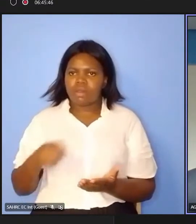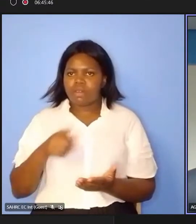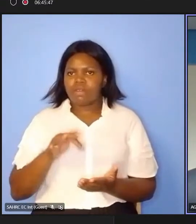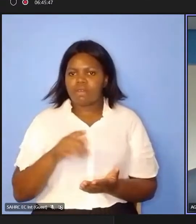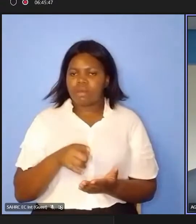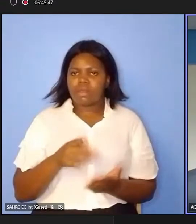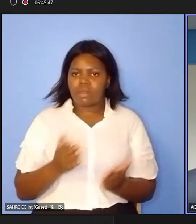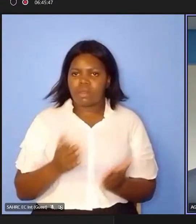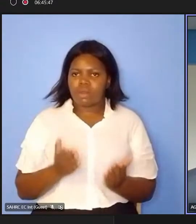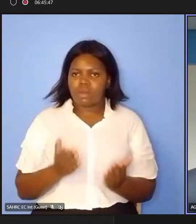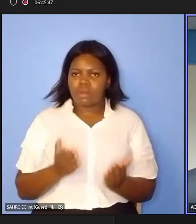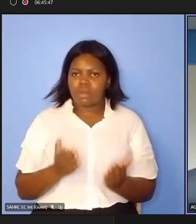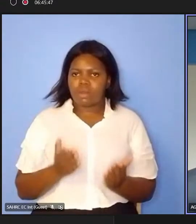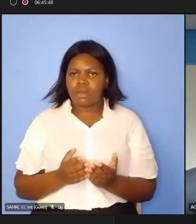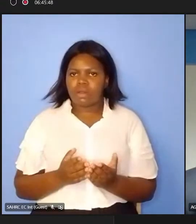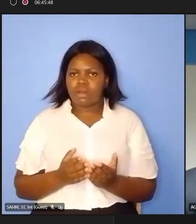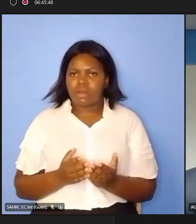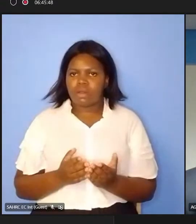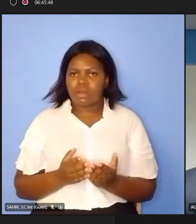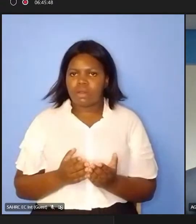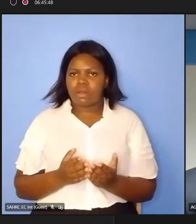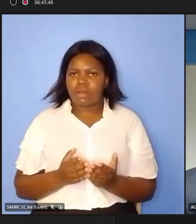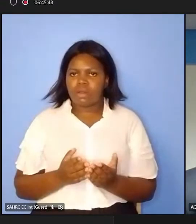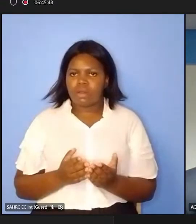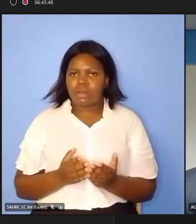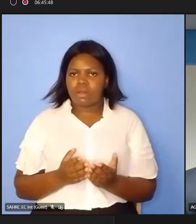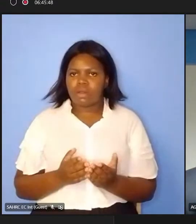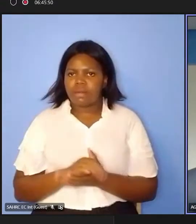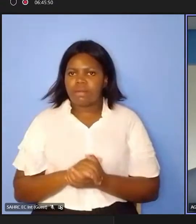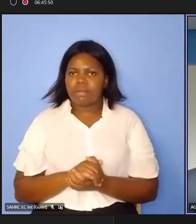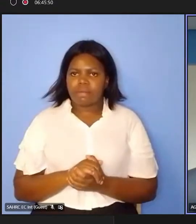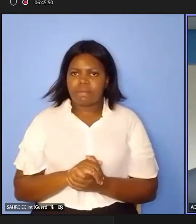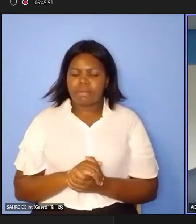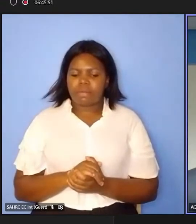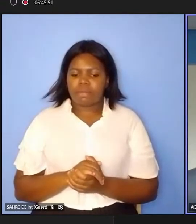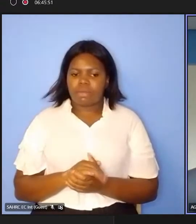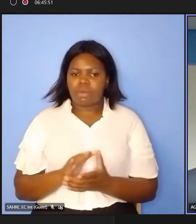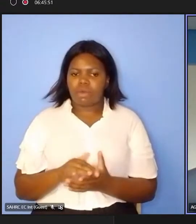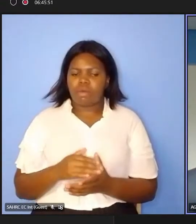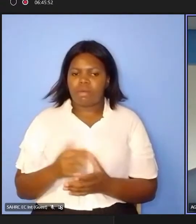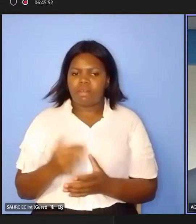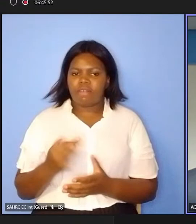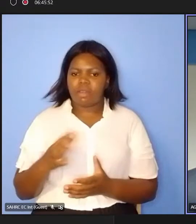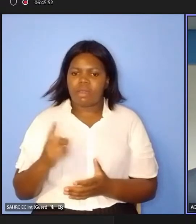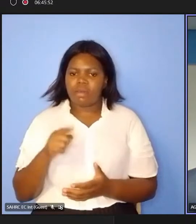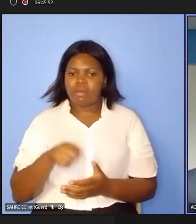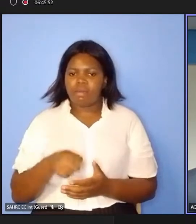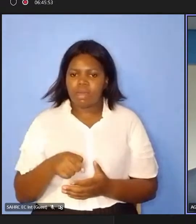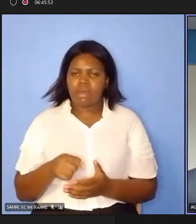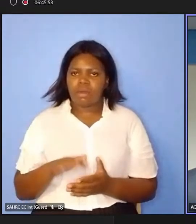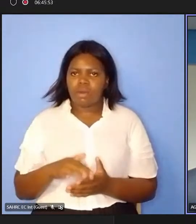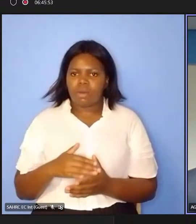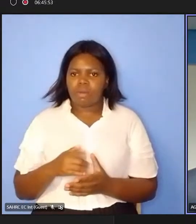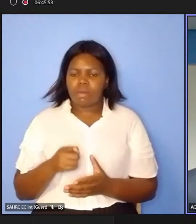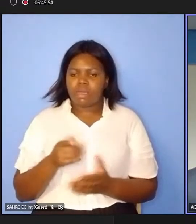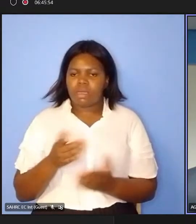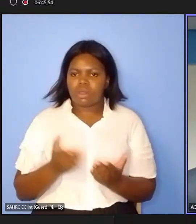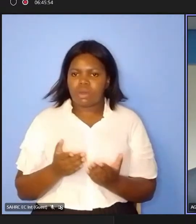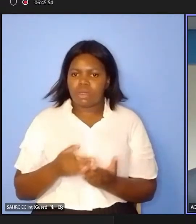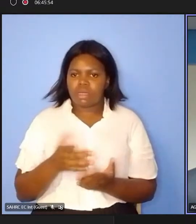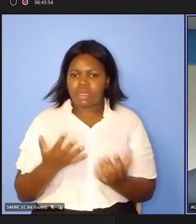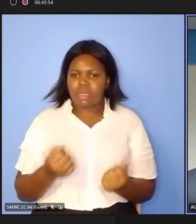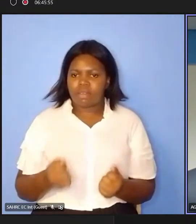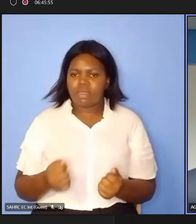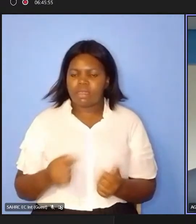at least after we've also intervened there, that school has indeed amended their policy within a